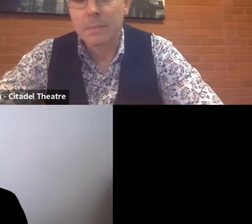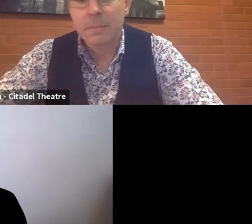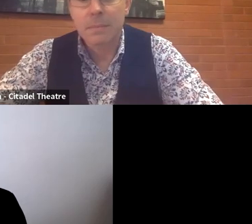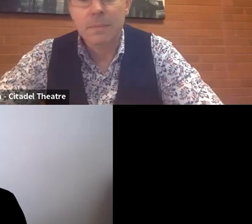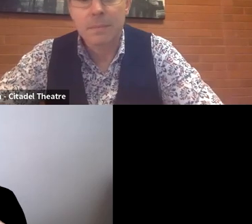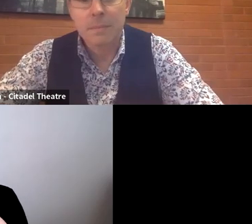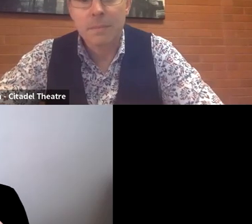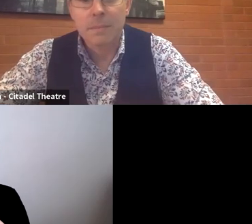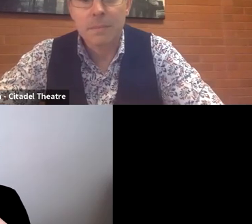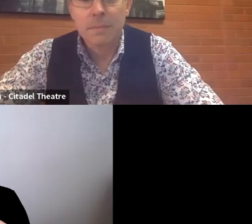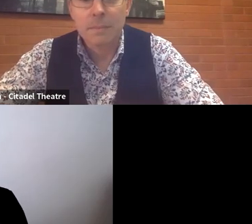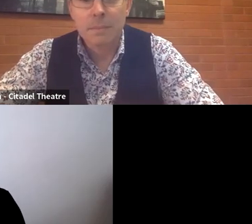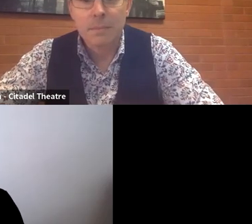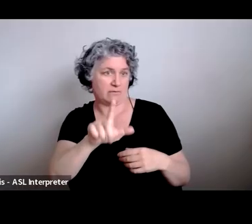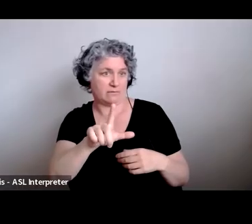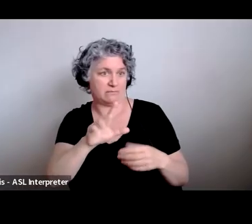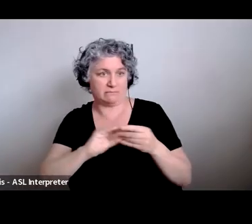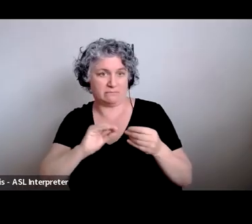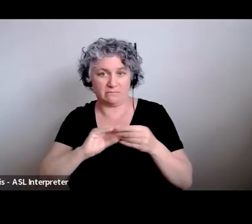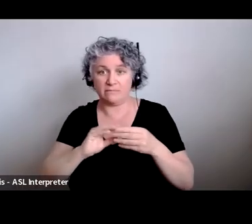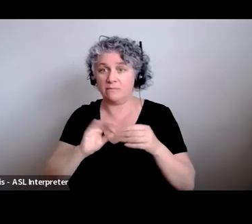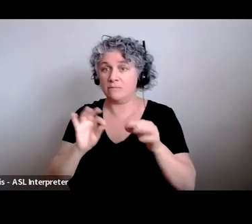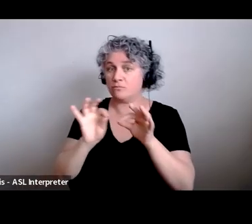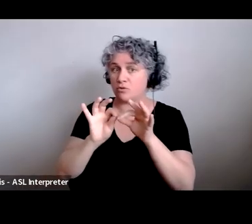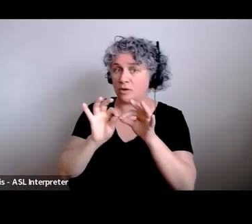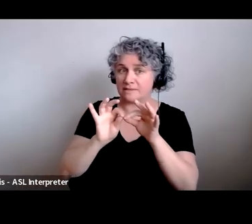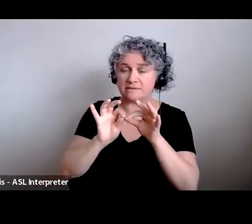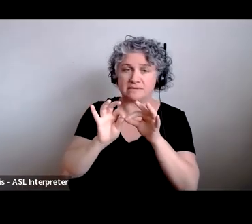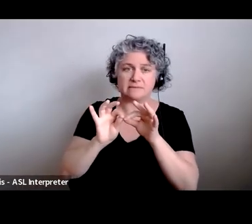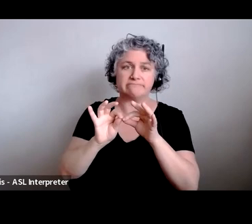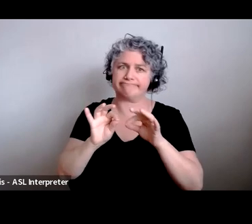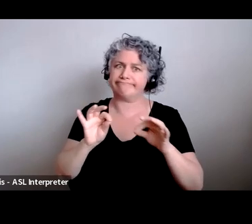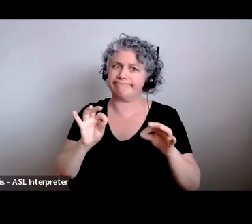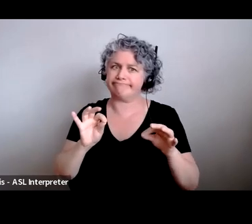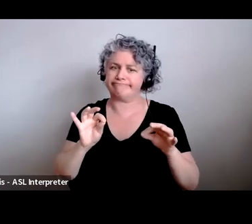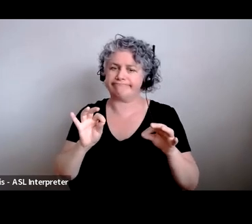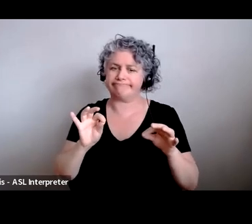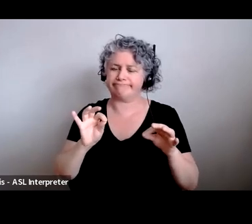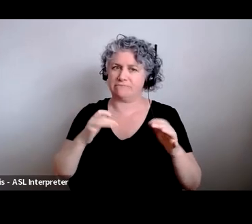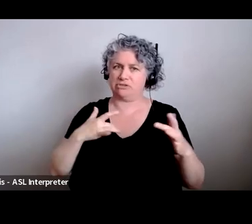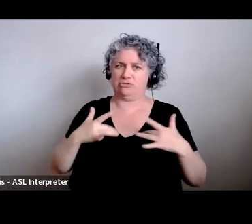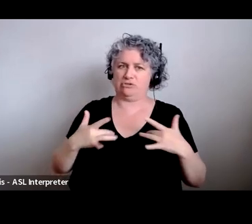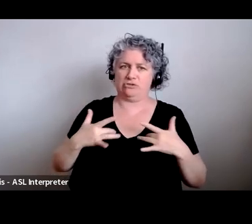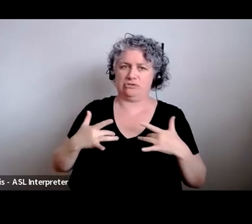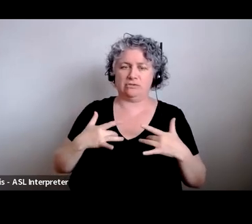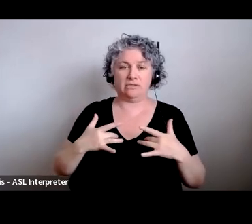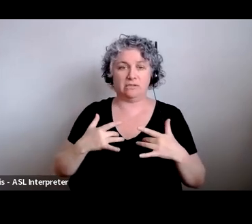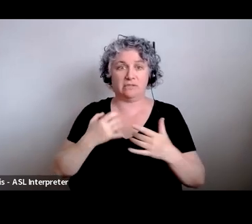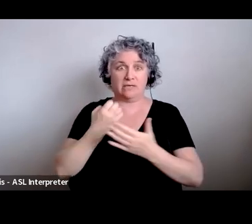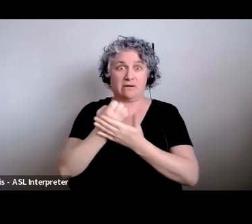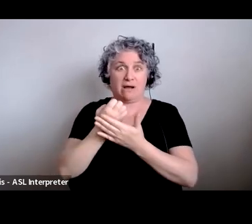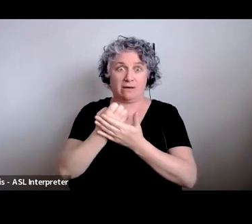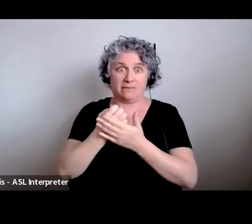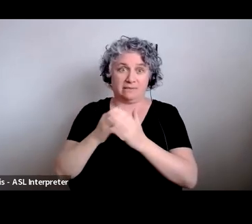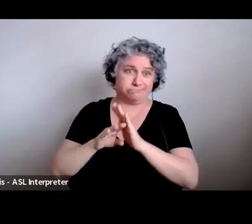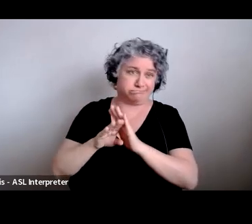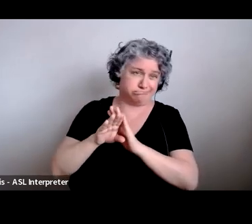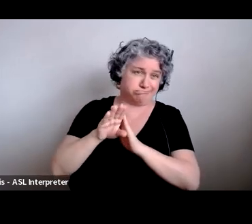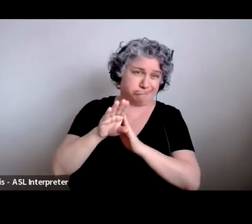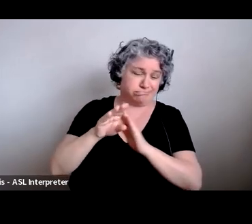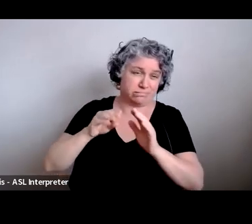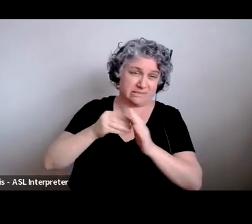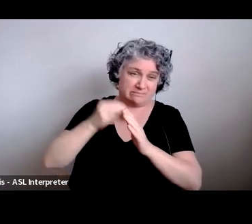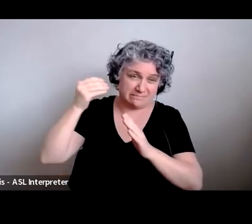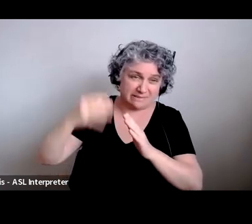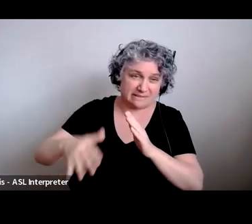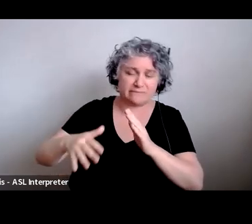It's a real legitimate concern, and it's going to get worse as the economy gets worse. But people will still spend large amounts of money on things that